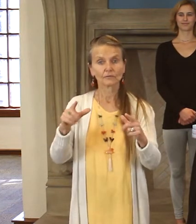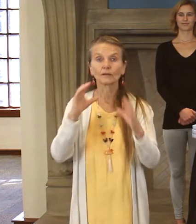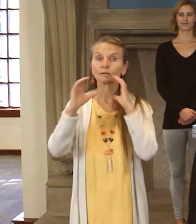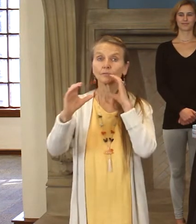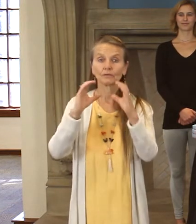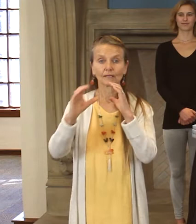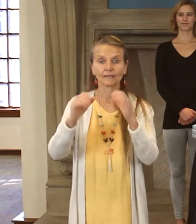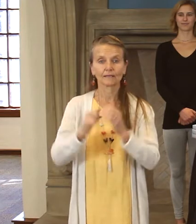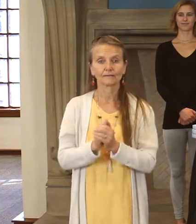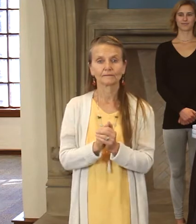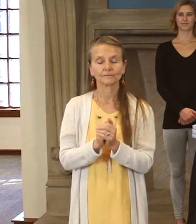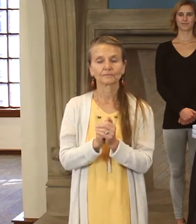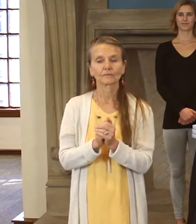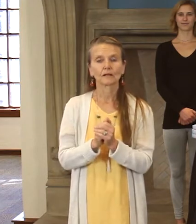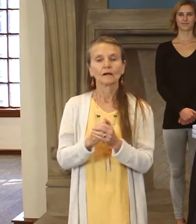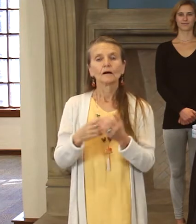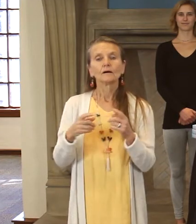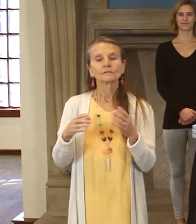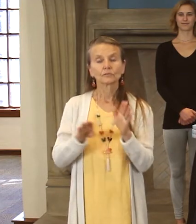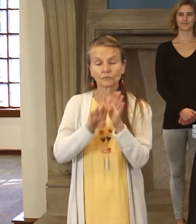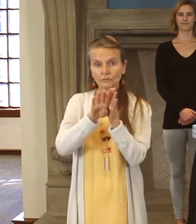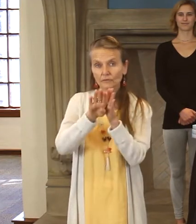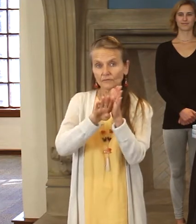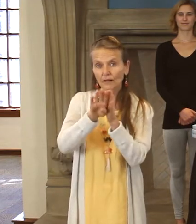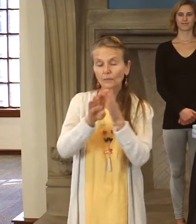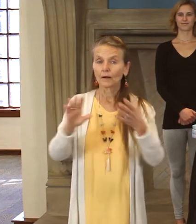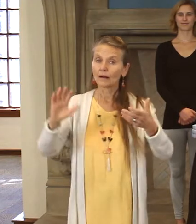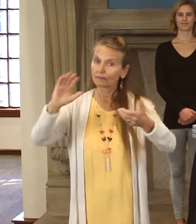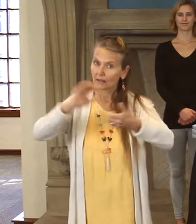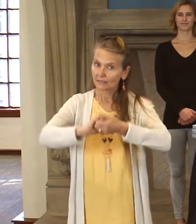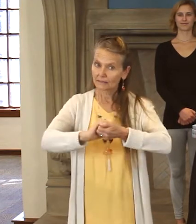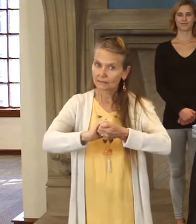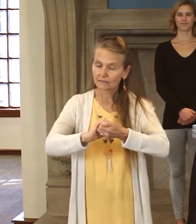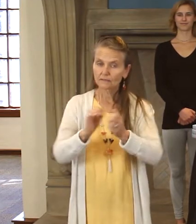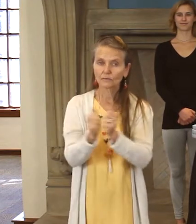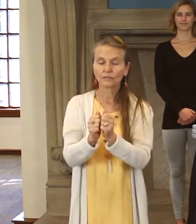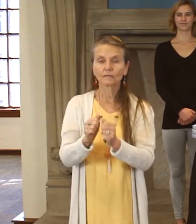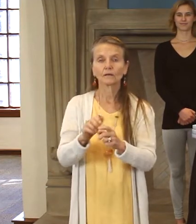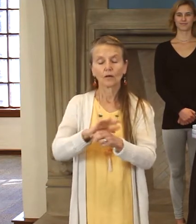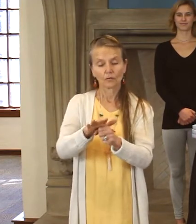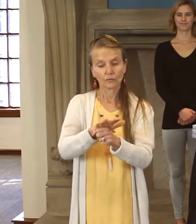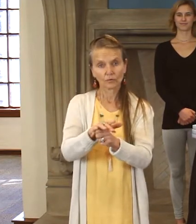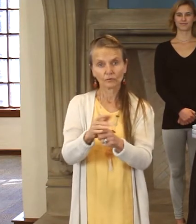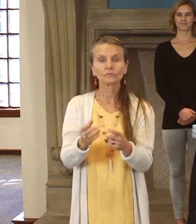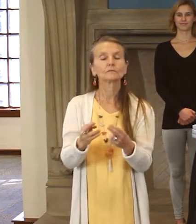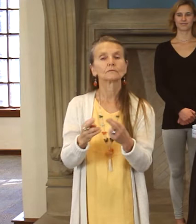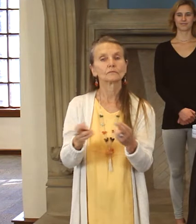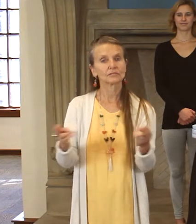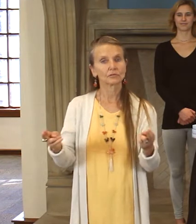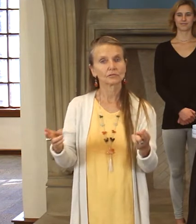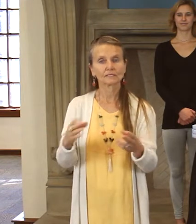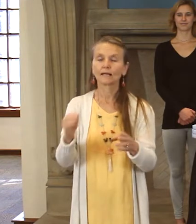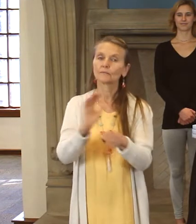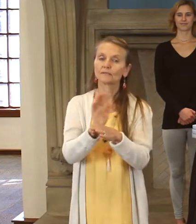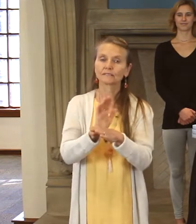when communicating, to develop alliances with local resources and